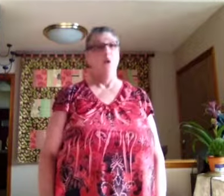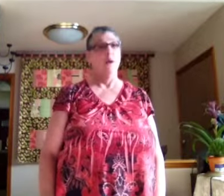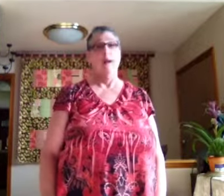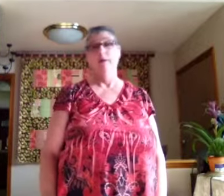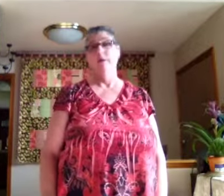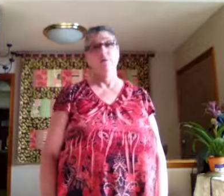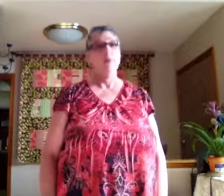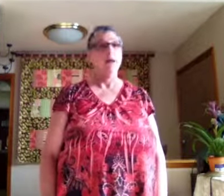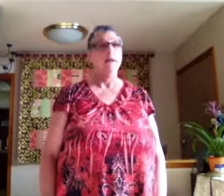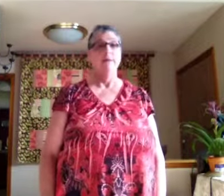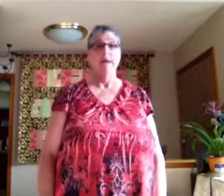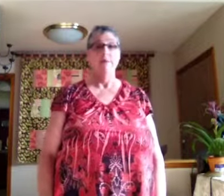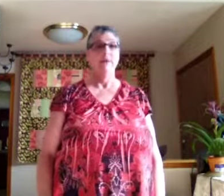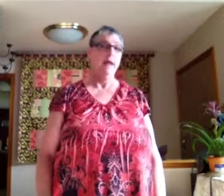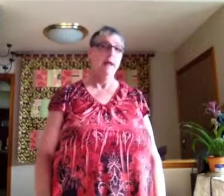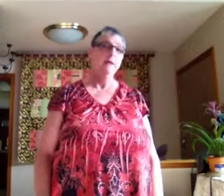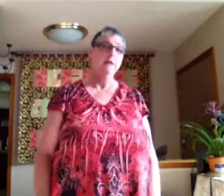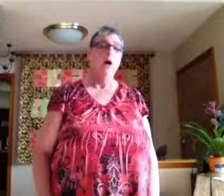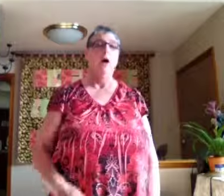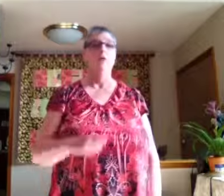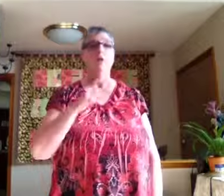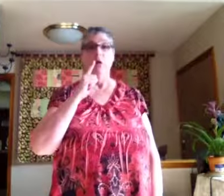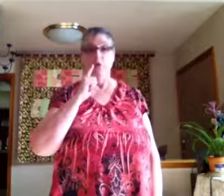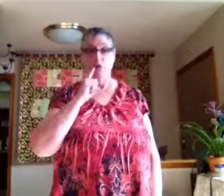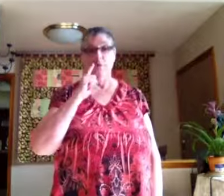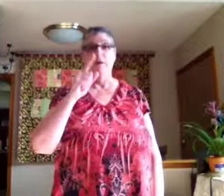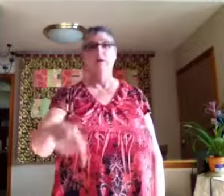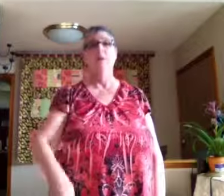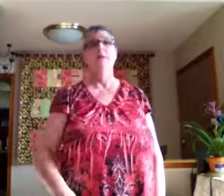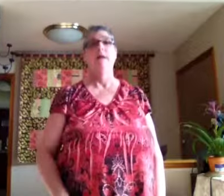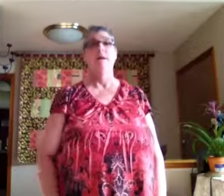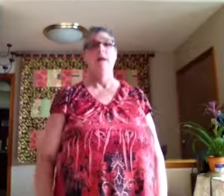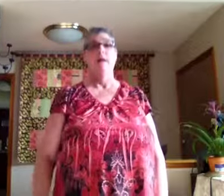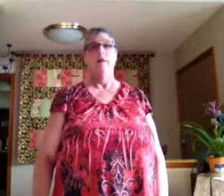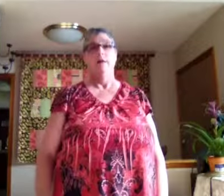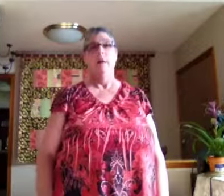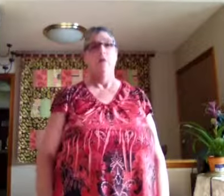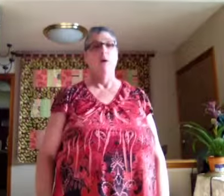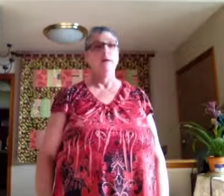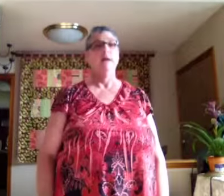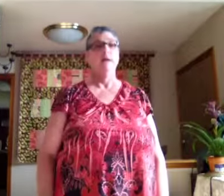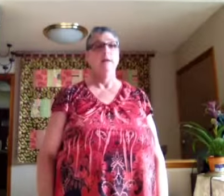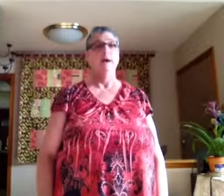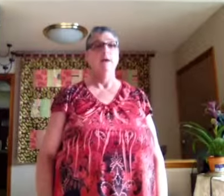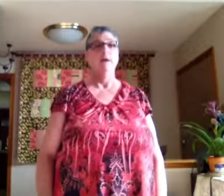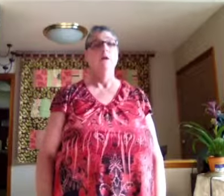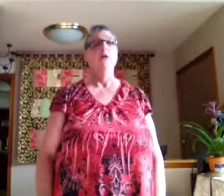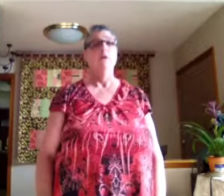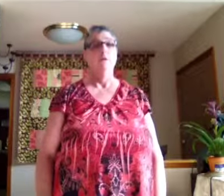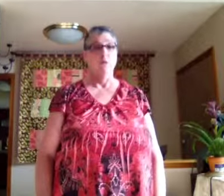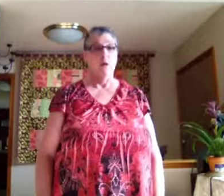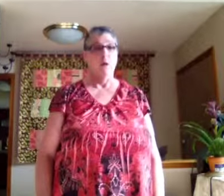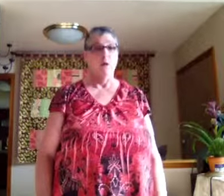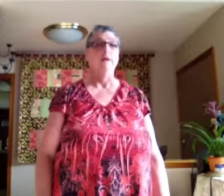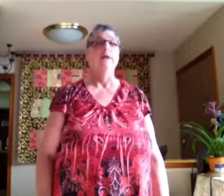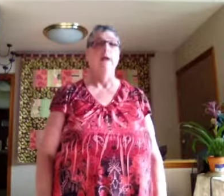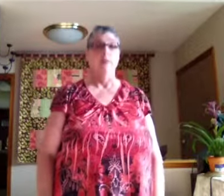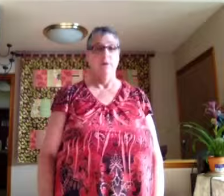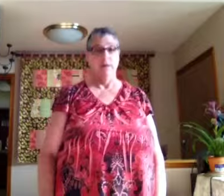No, at this point, David had not verbally committed that what he had done was wrong and was a